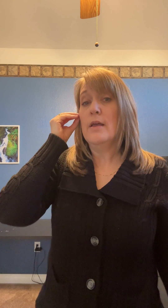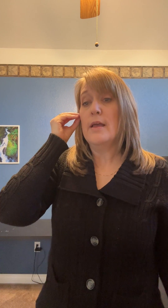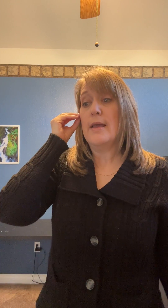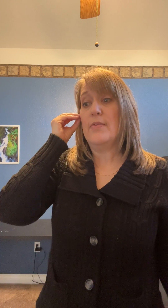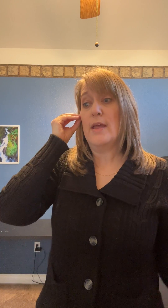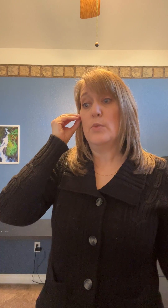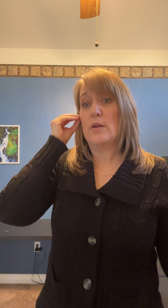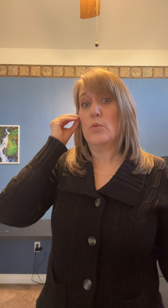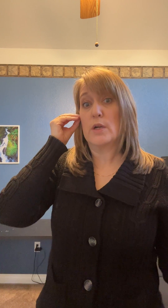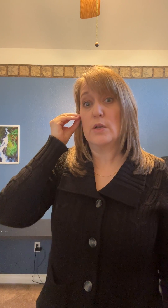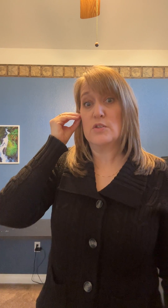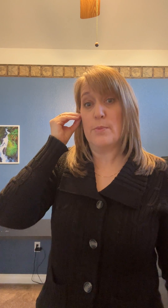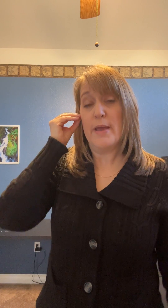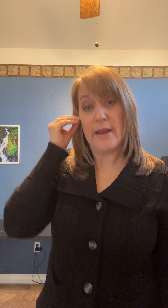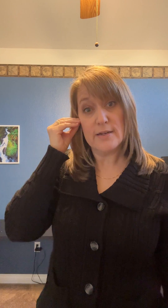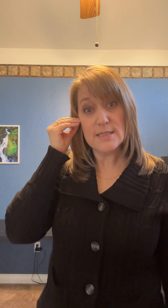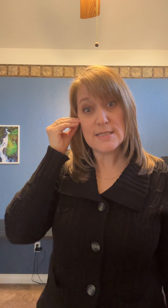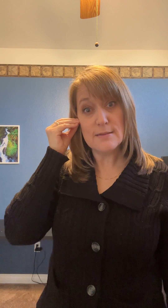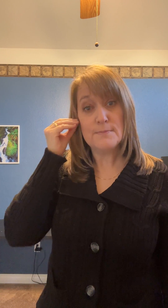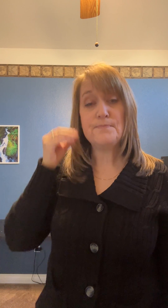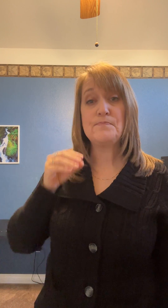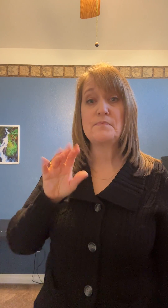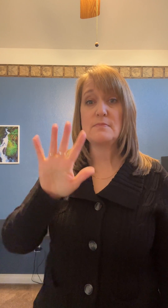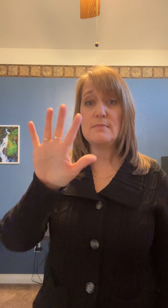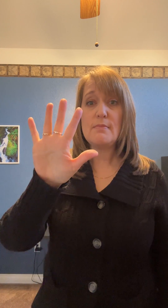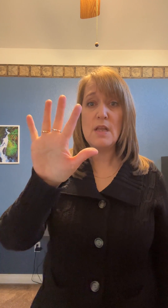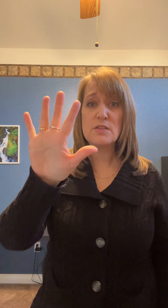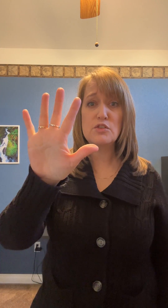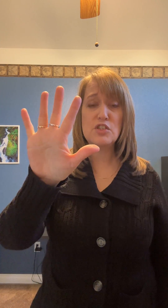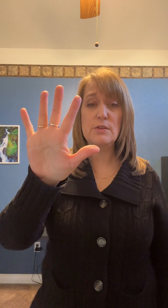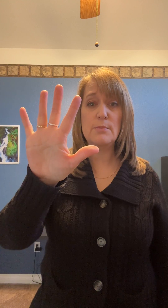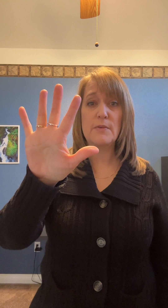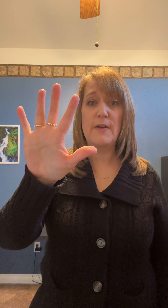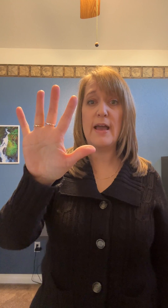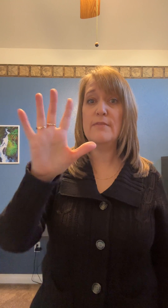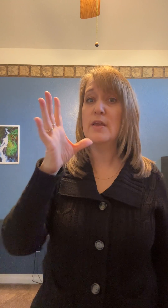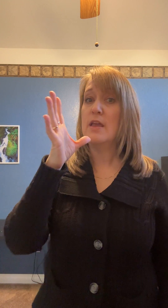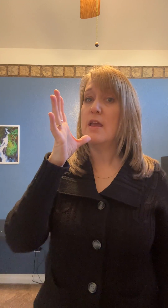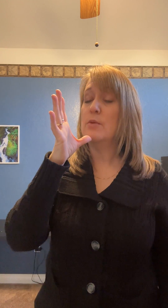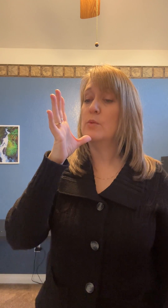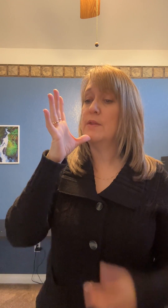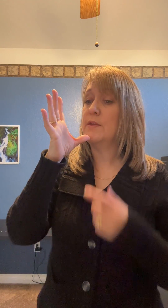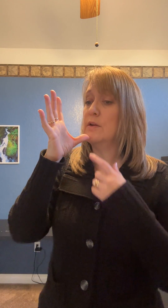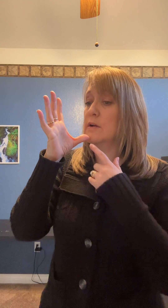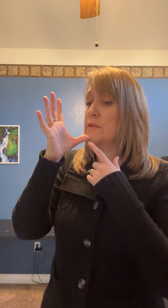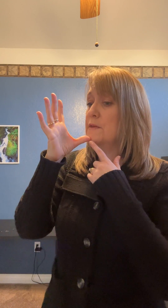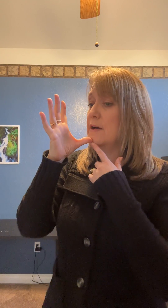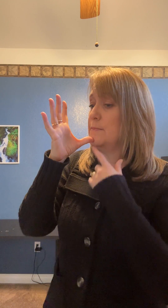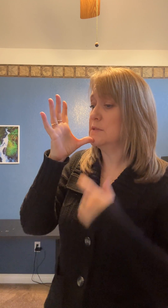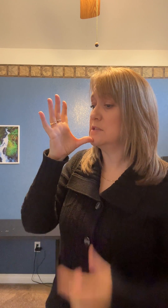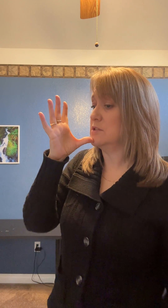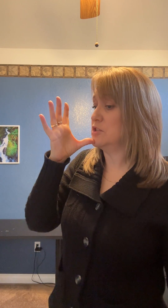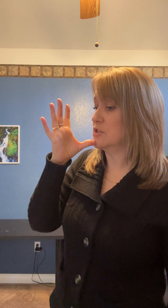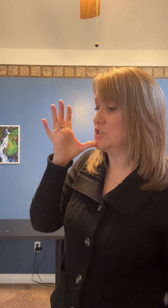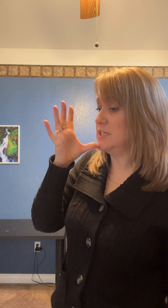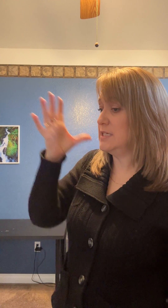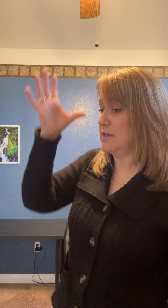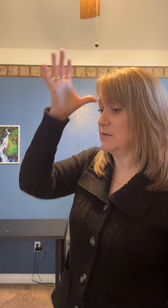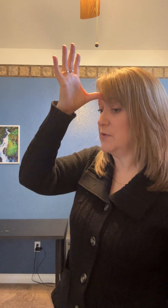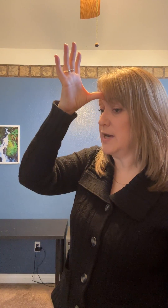And then we're going to go to parents. So just do number 5, and with your thumb, touch your chin and your forehead, and